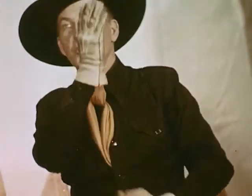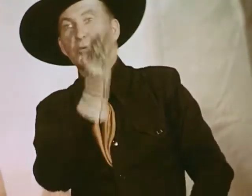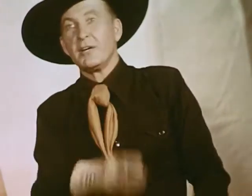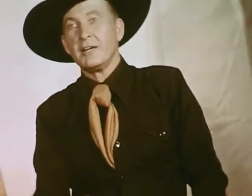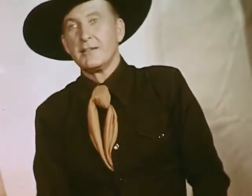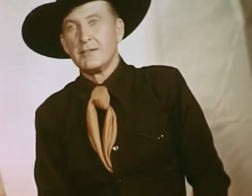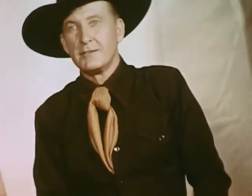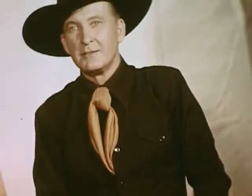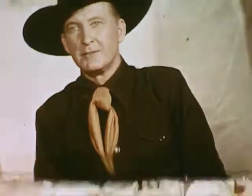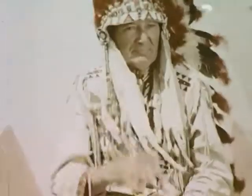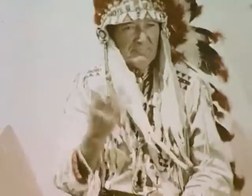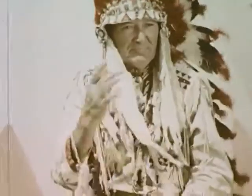gone away.